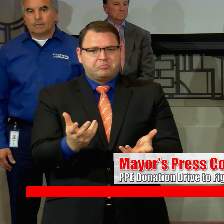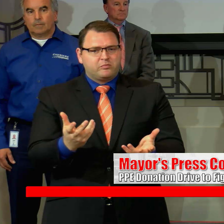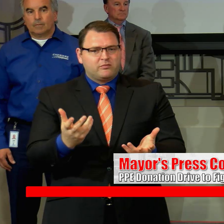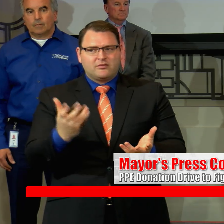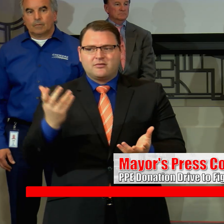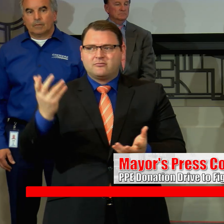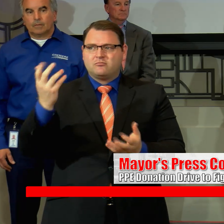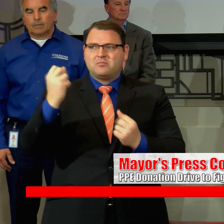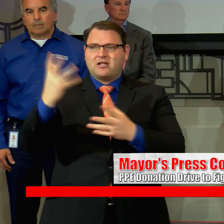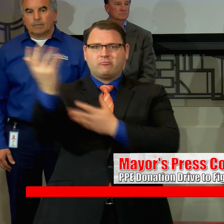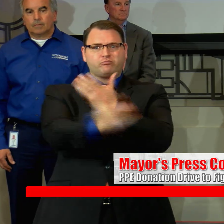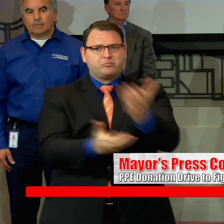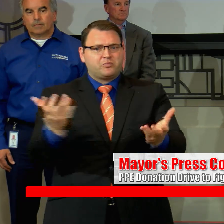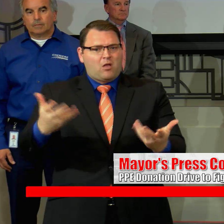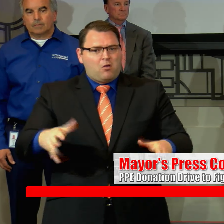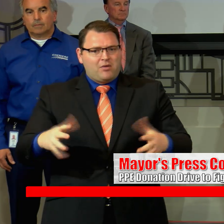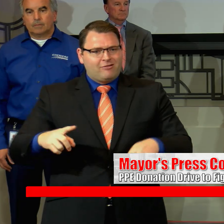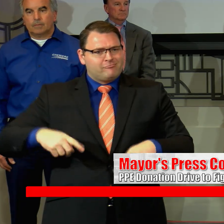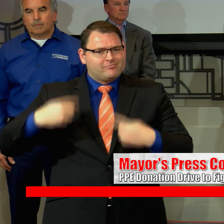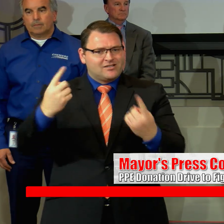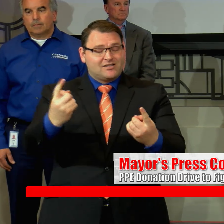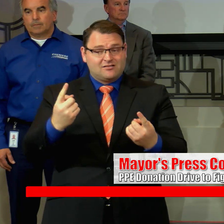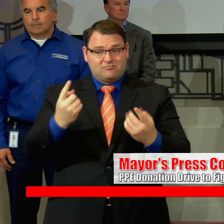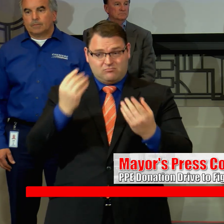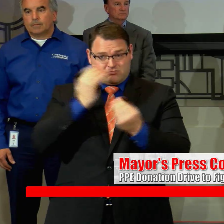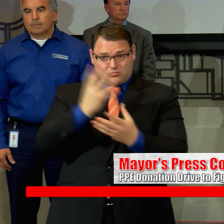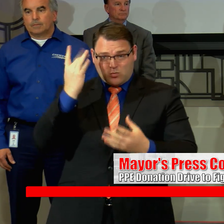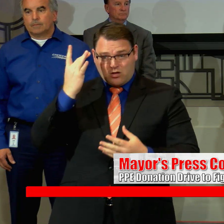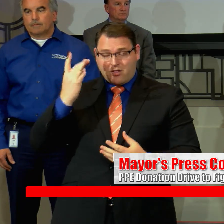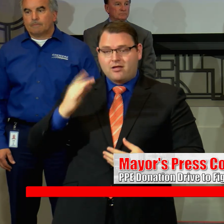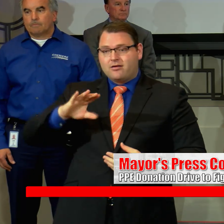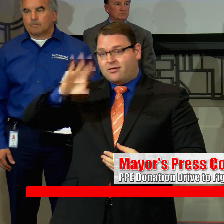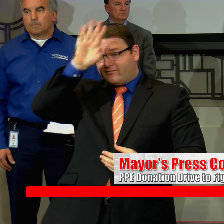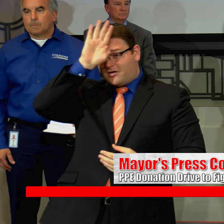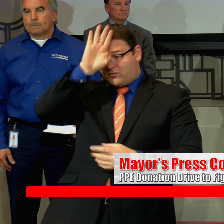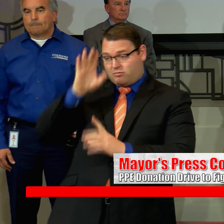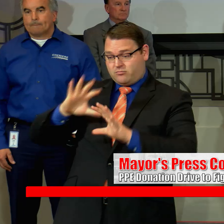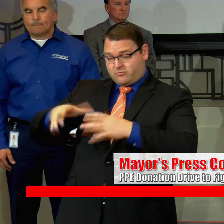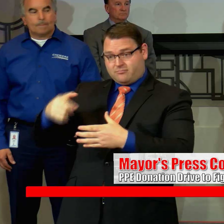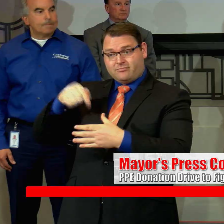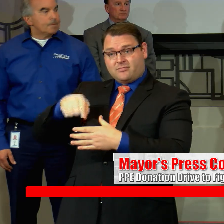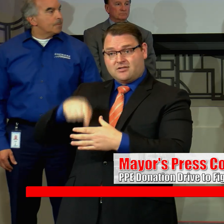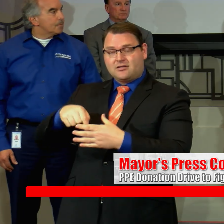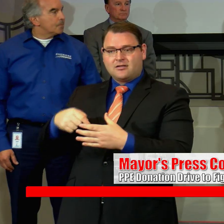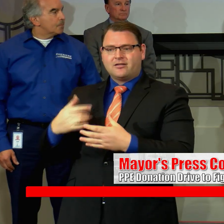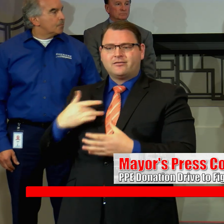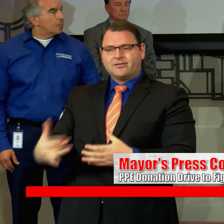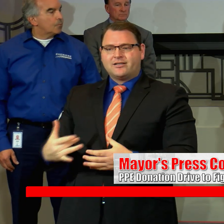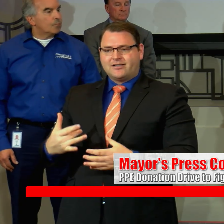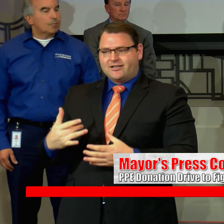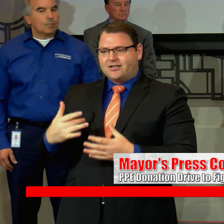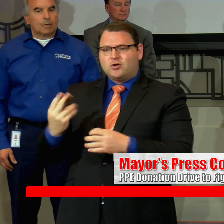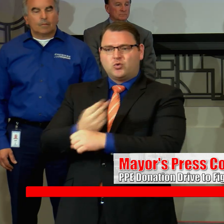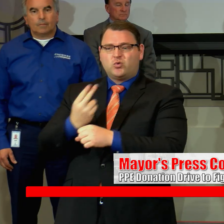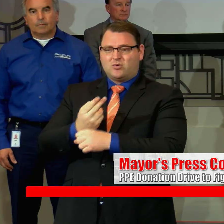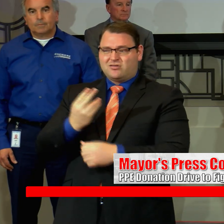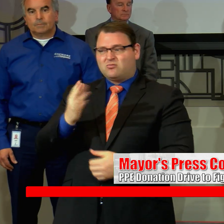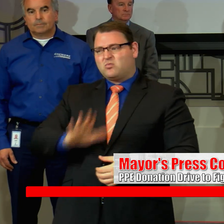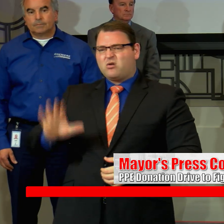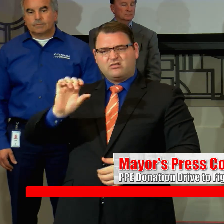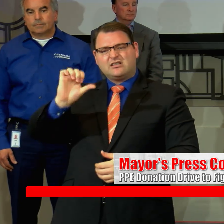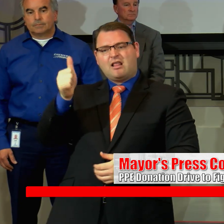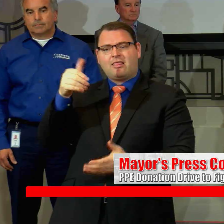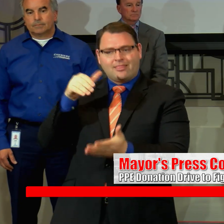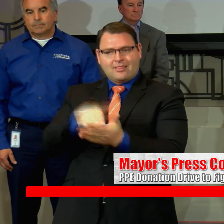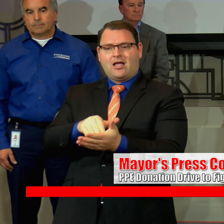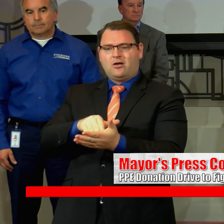The Houston Fire Department alone burns about, roughly about 10,000 units when you